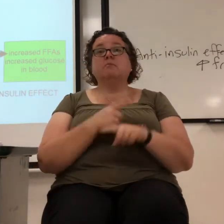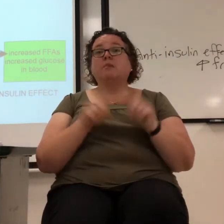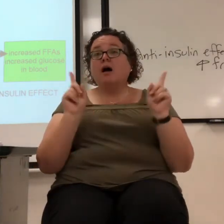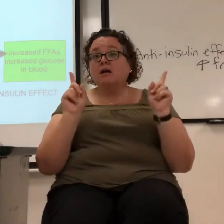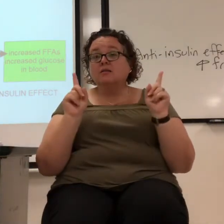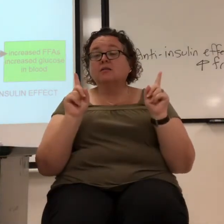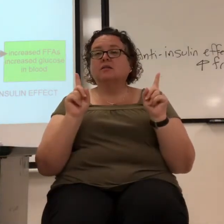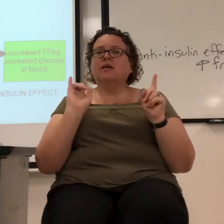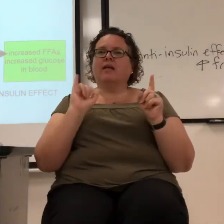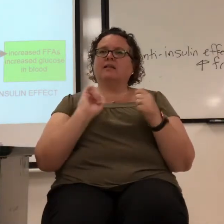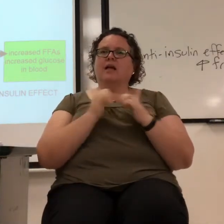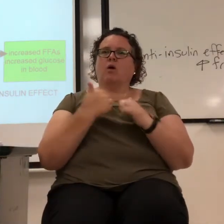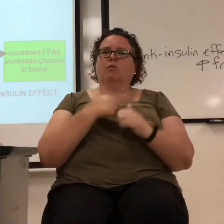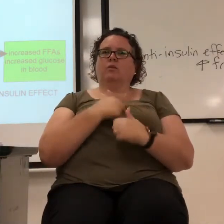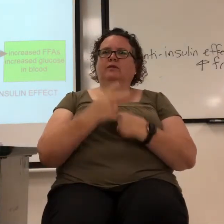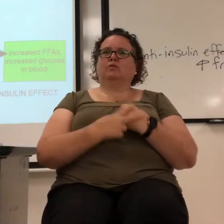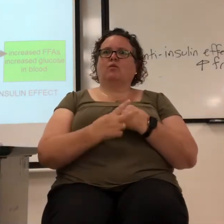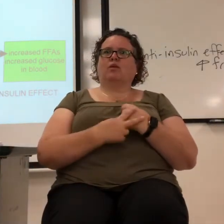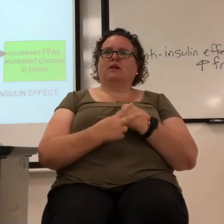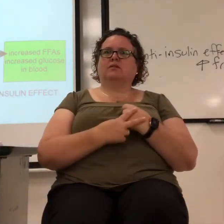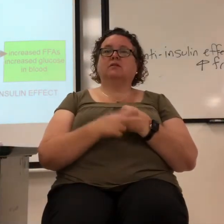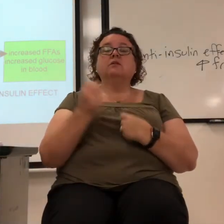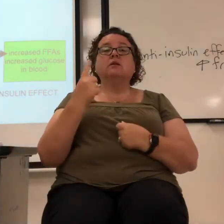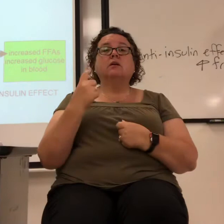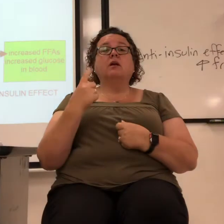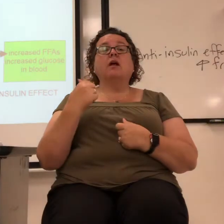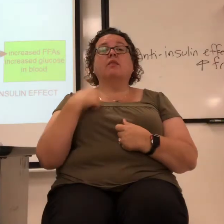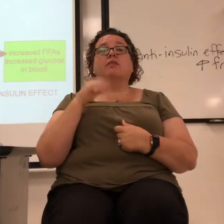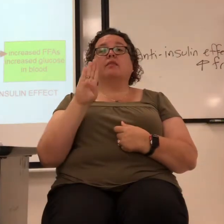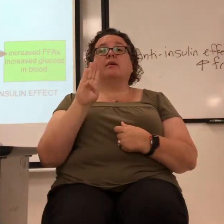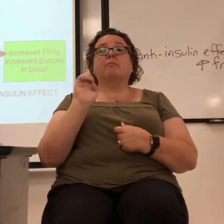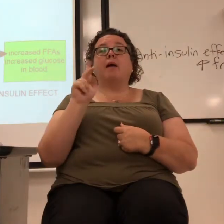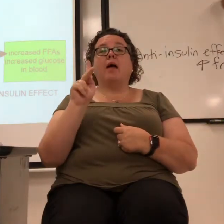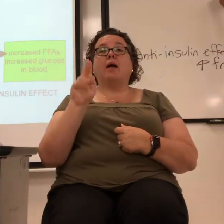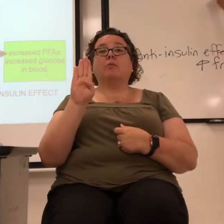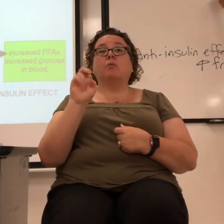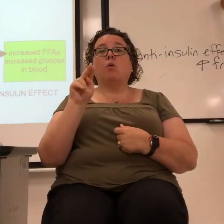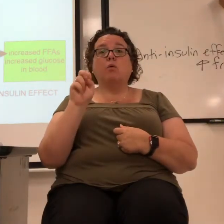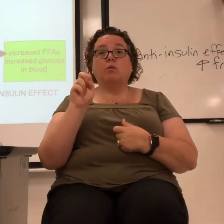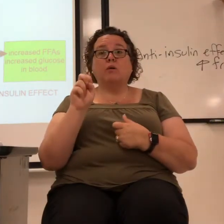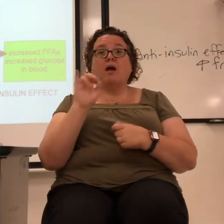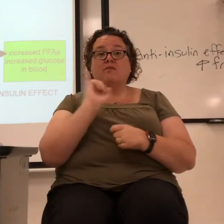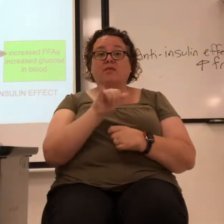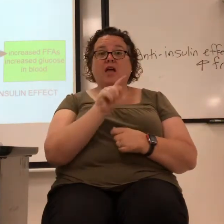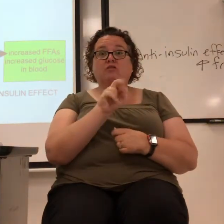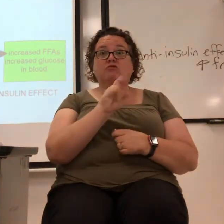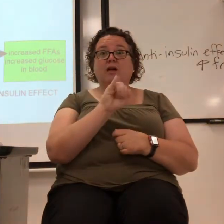But that's how we store it. The backbone is a glycerol molecule.